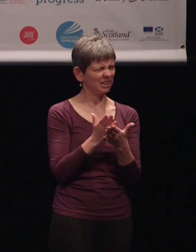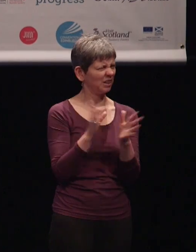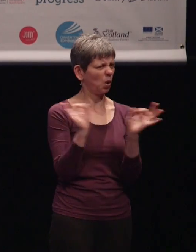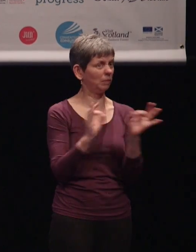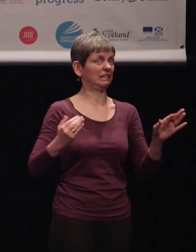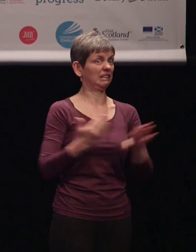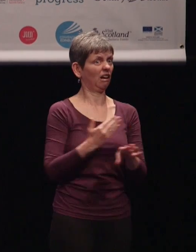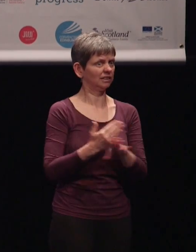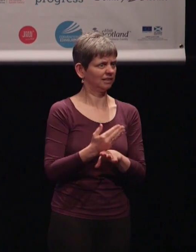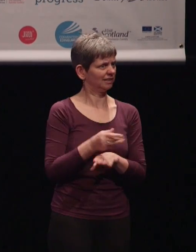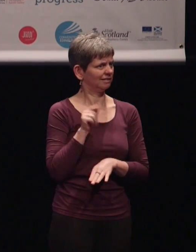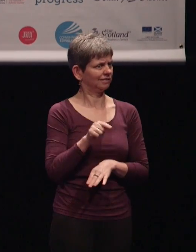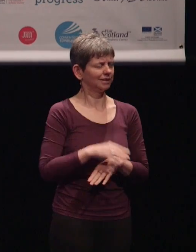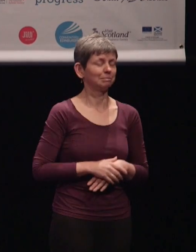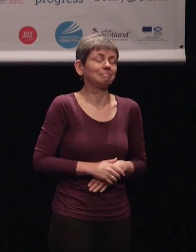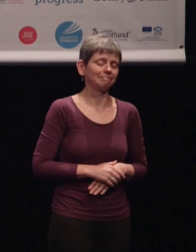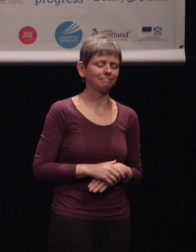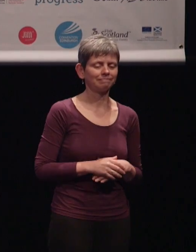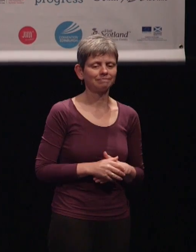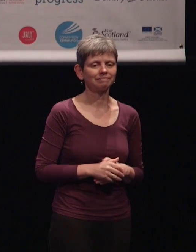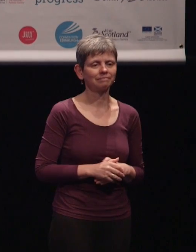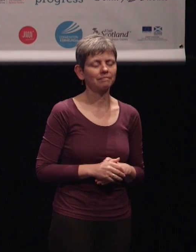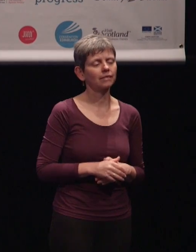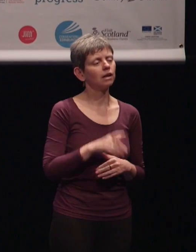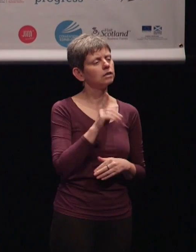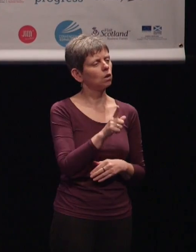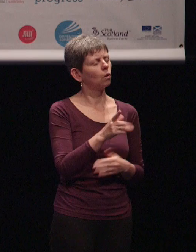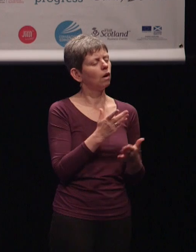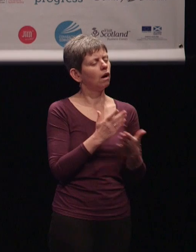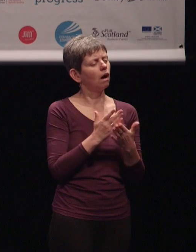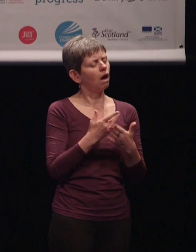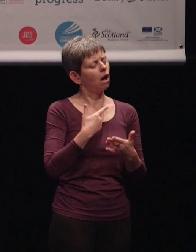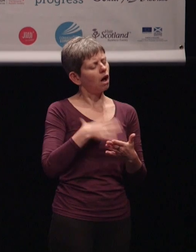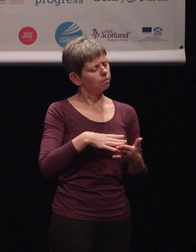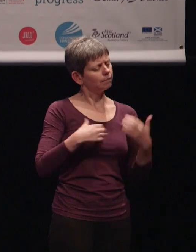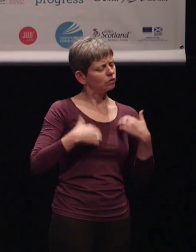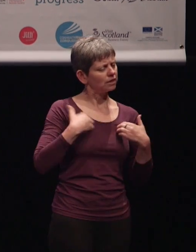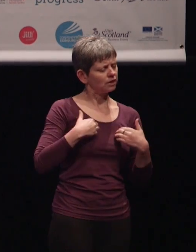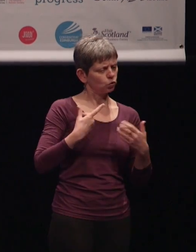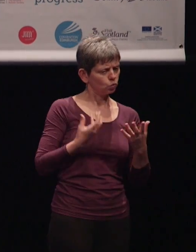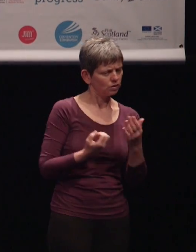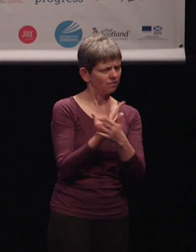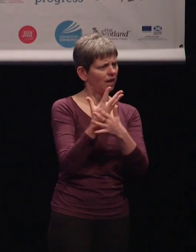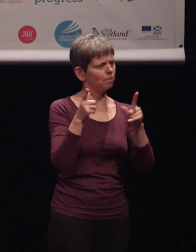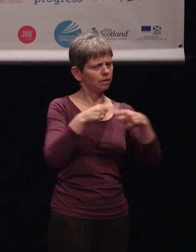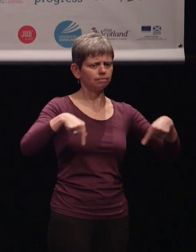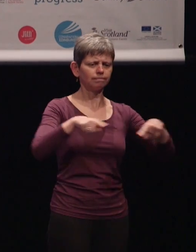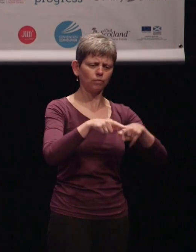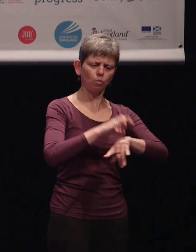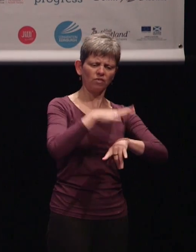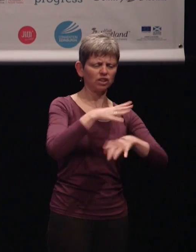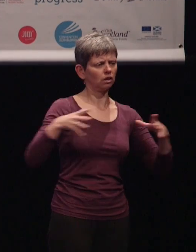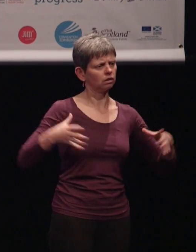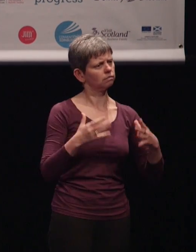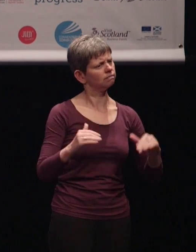I actually became interested in developing professionalism, because I think everybody who is professional wants